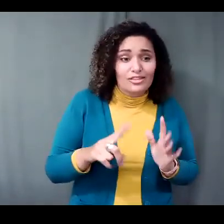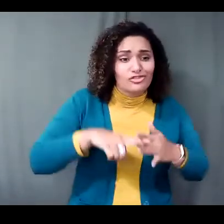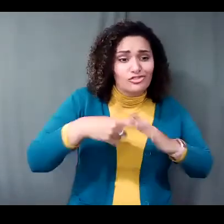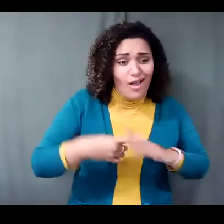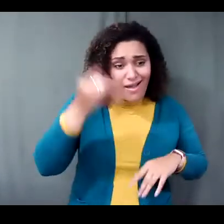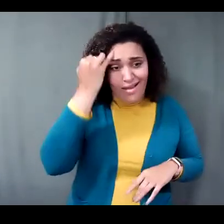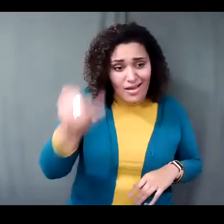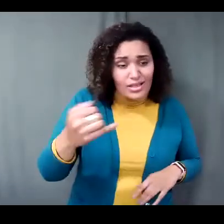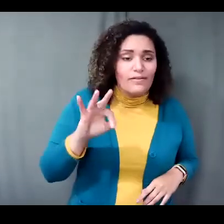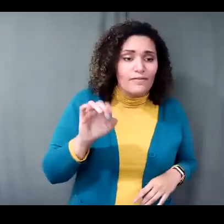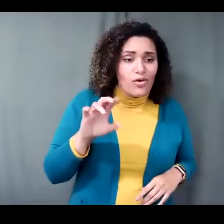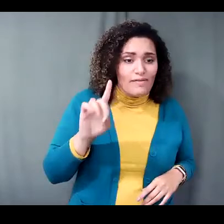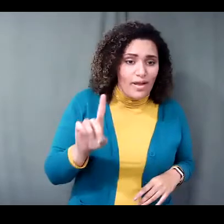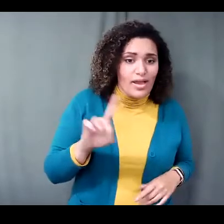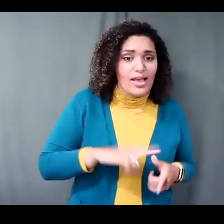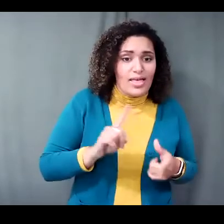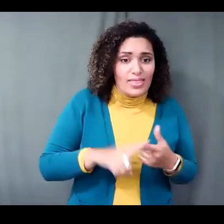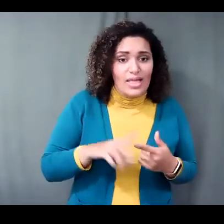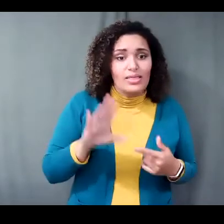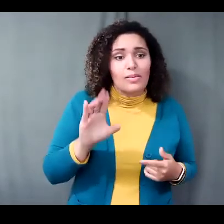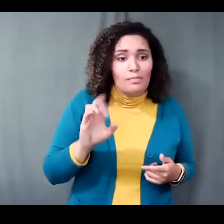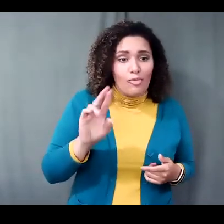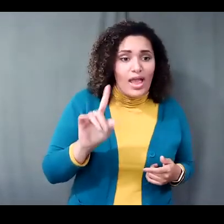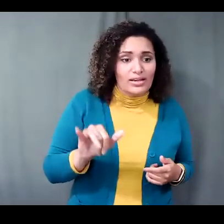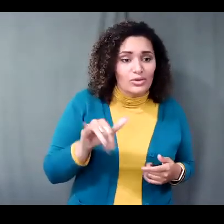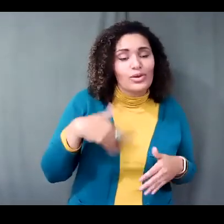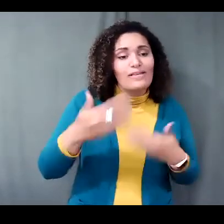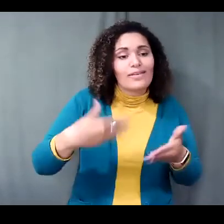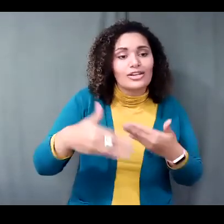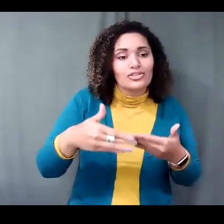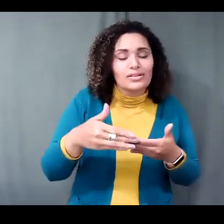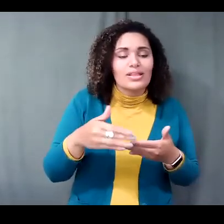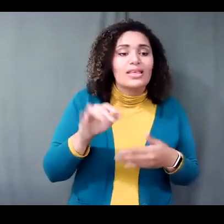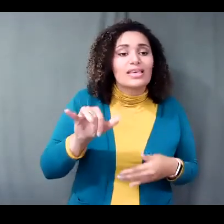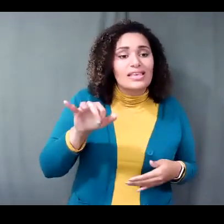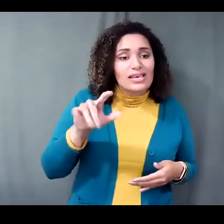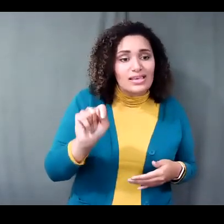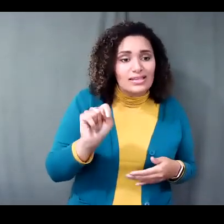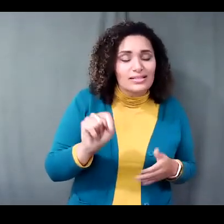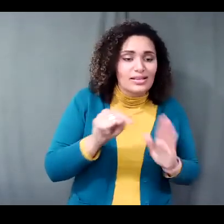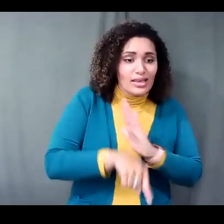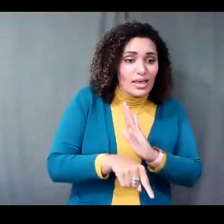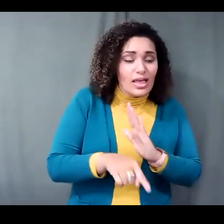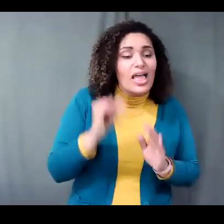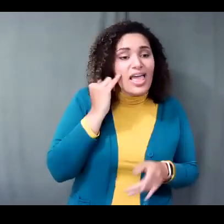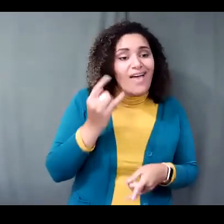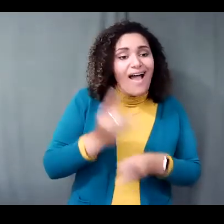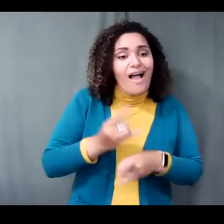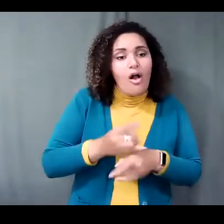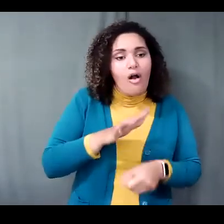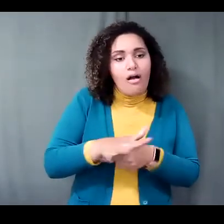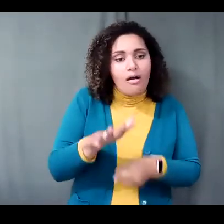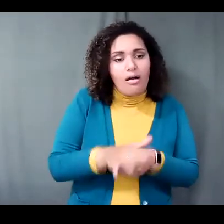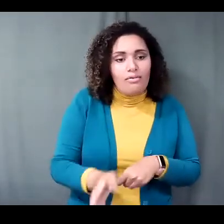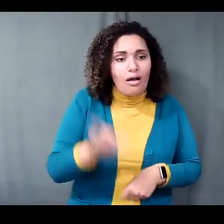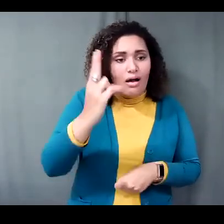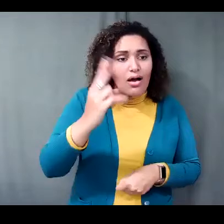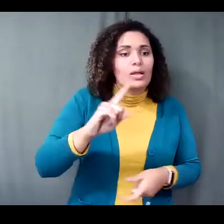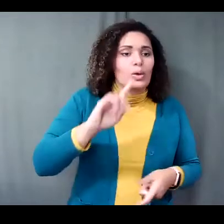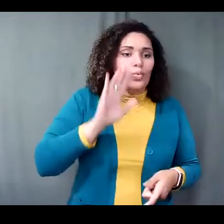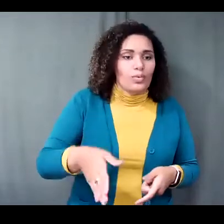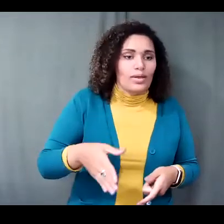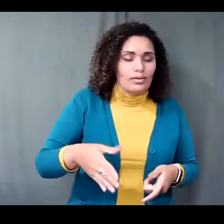brandies would also stop the fermentation. They would eventually kill the yeast. So when the alcohols got high enough, you had the yeast dying. And so you ended up with